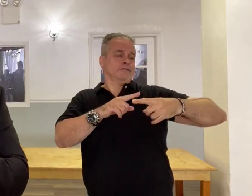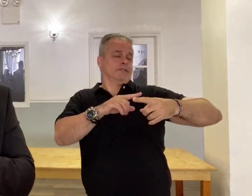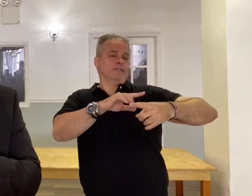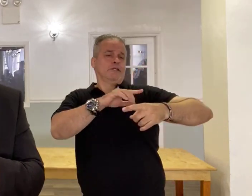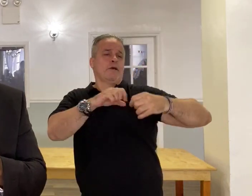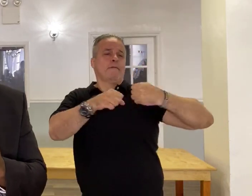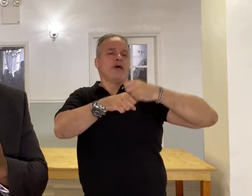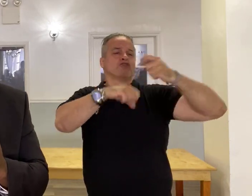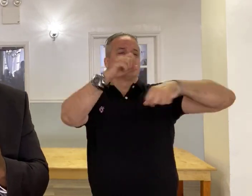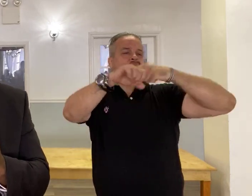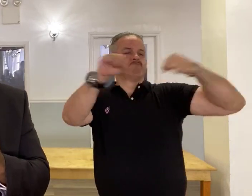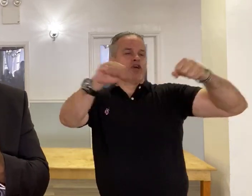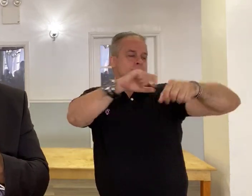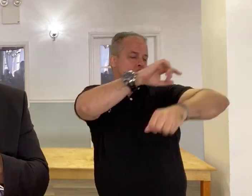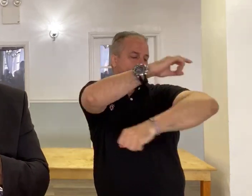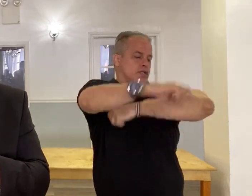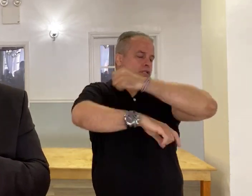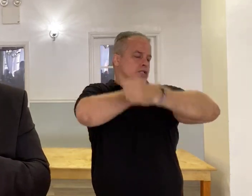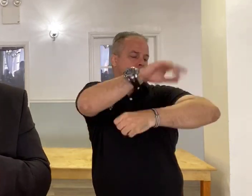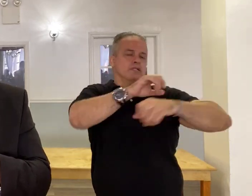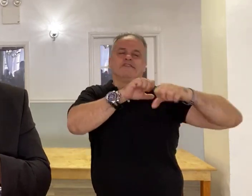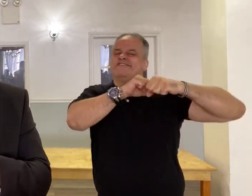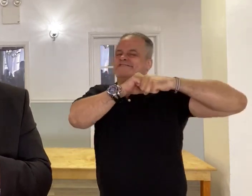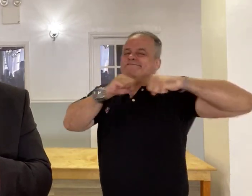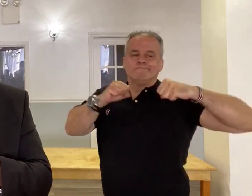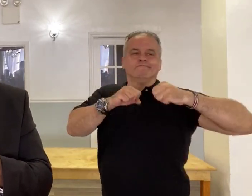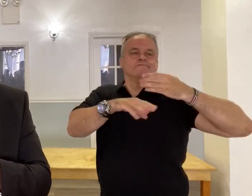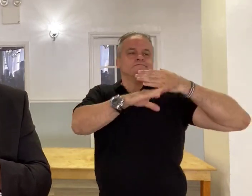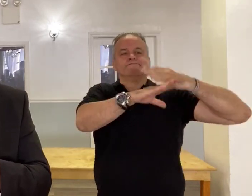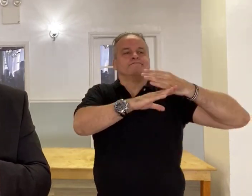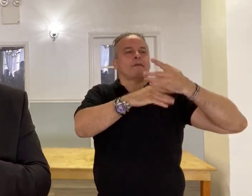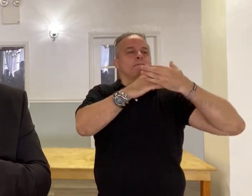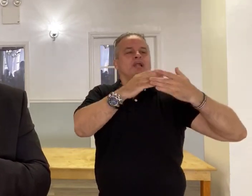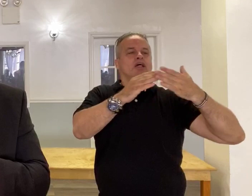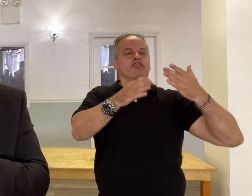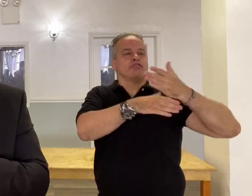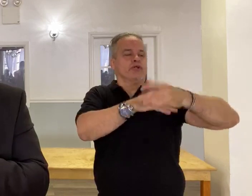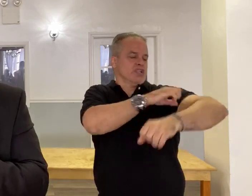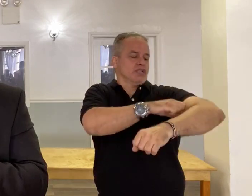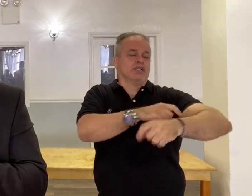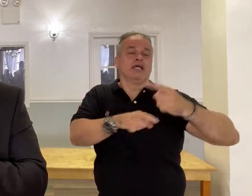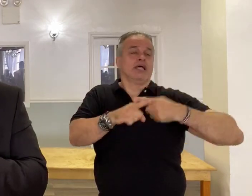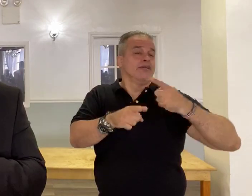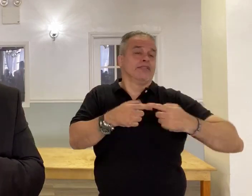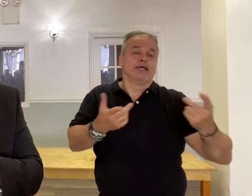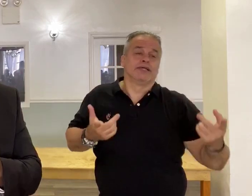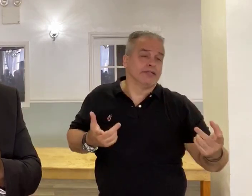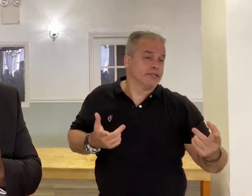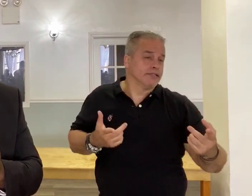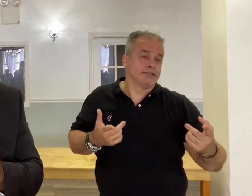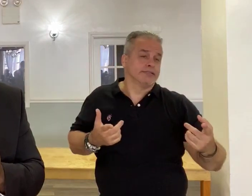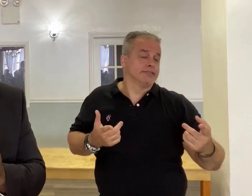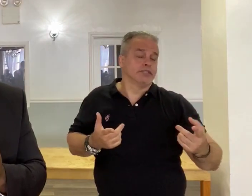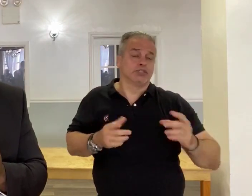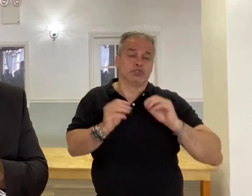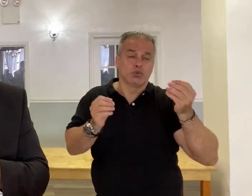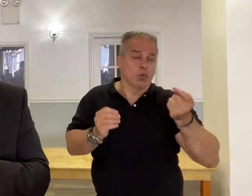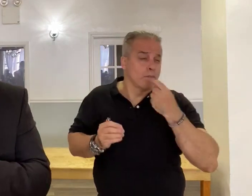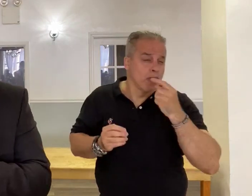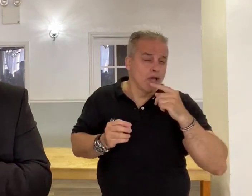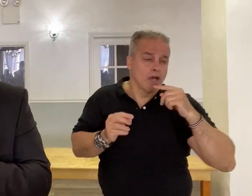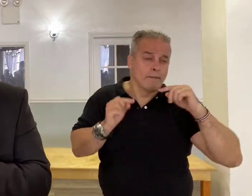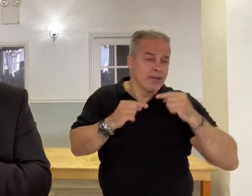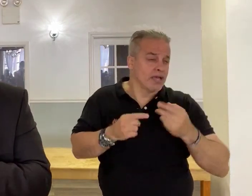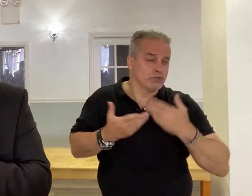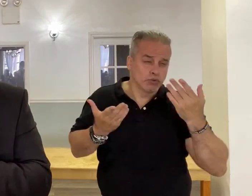the blood flow. Then he took his all-purpose knife and started to cut. No painkiller, nothing.